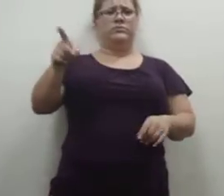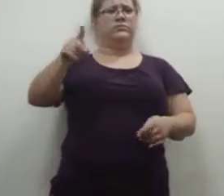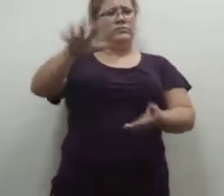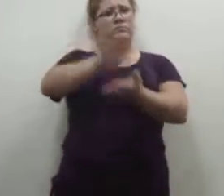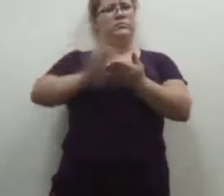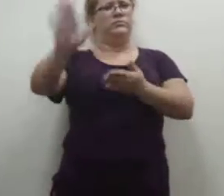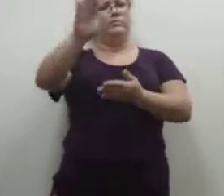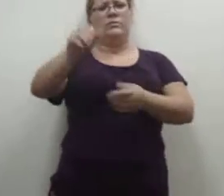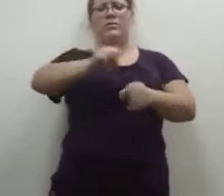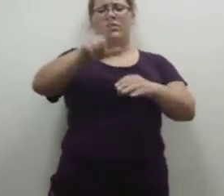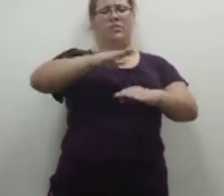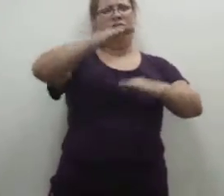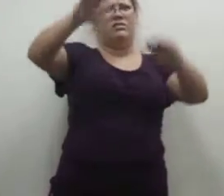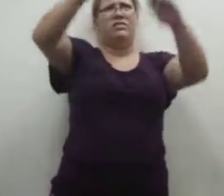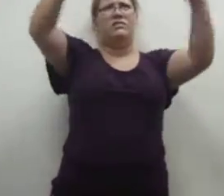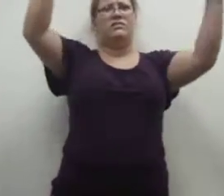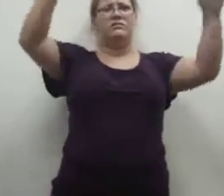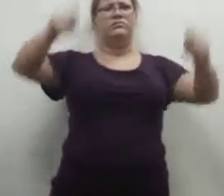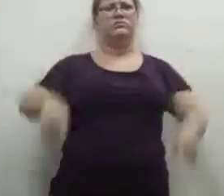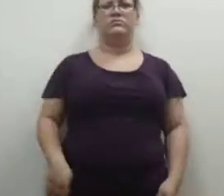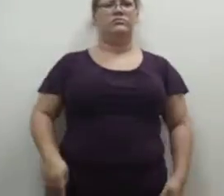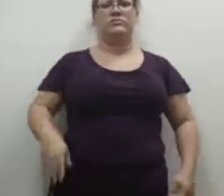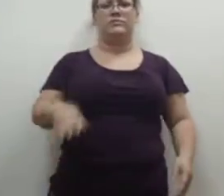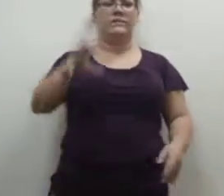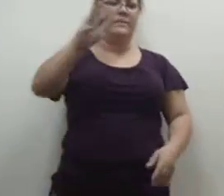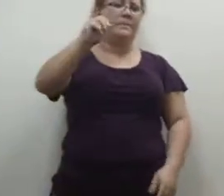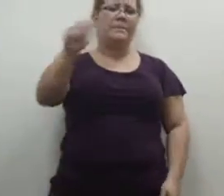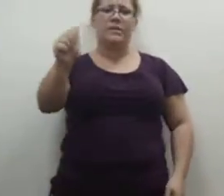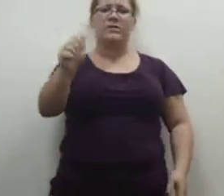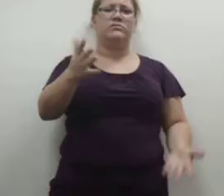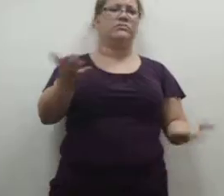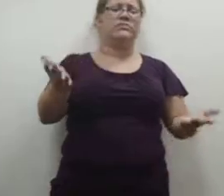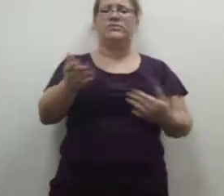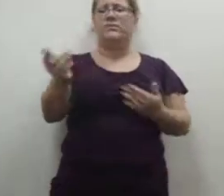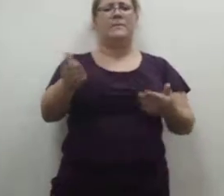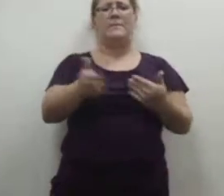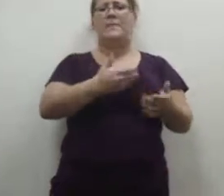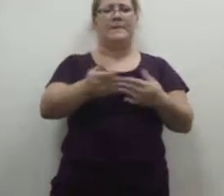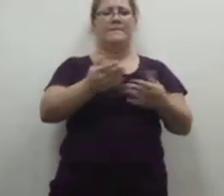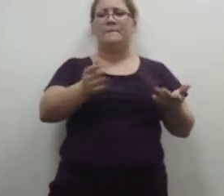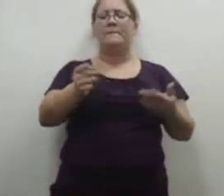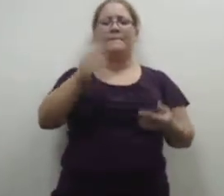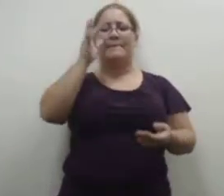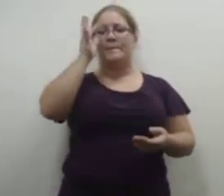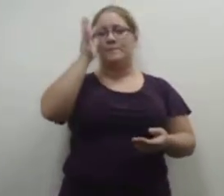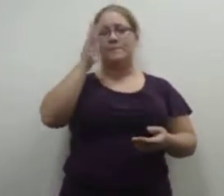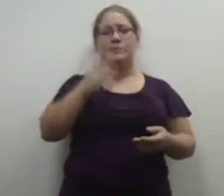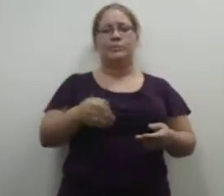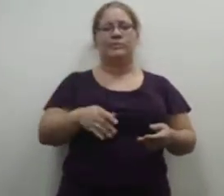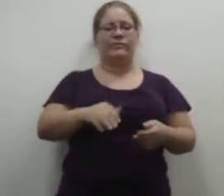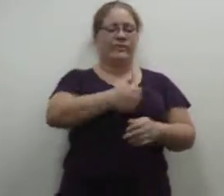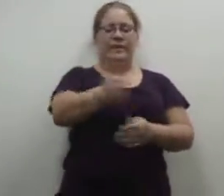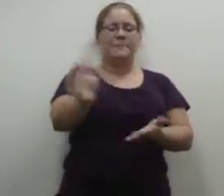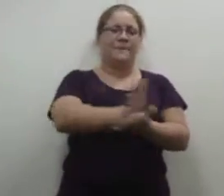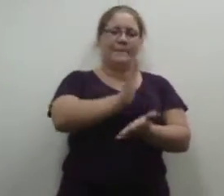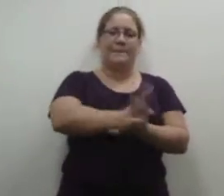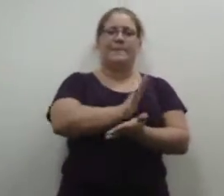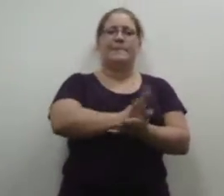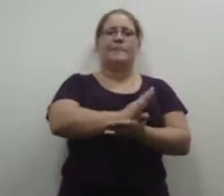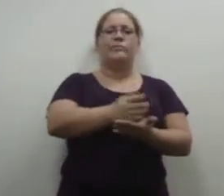up to doctoral dissertations, master's thesis, and whatnot, even writing papers for presentations, is to bring the information from the different